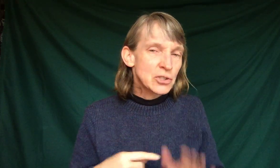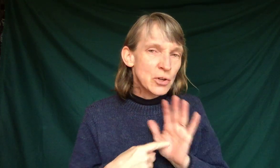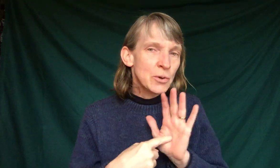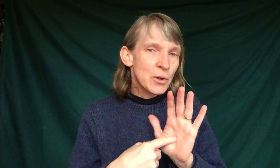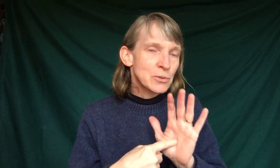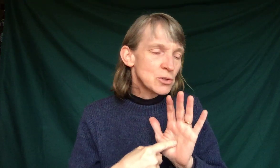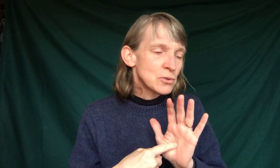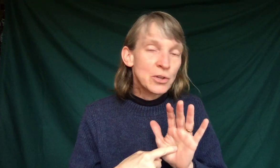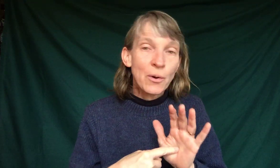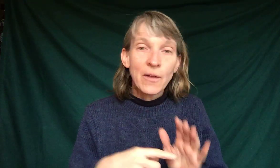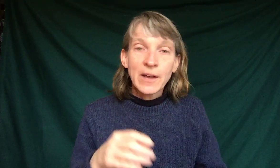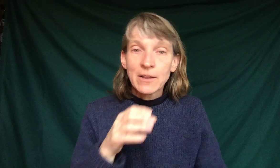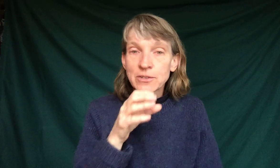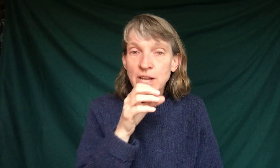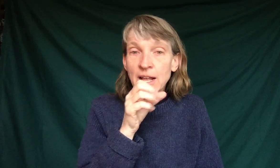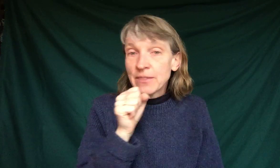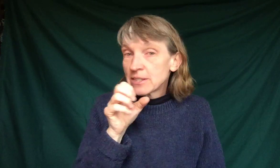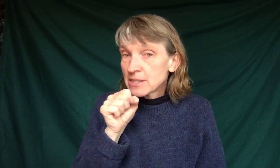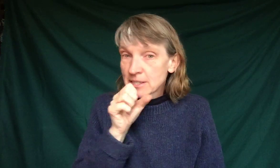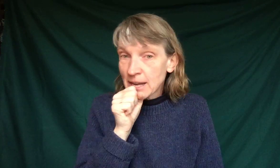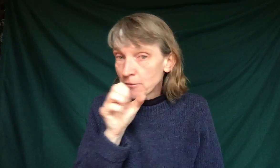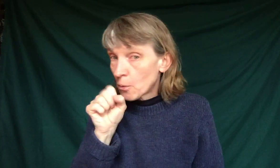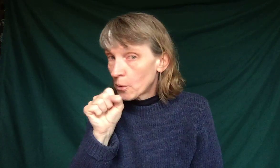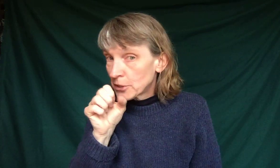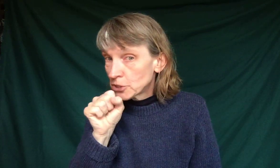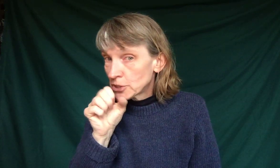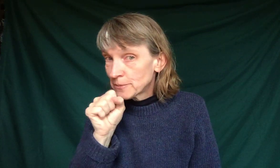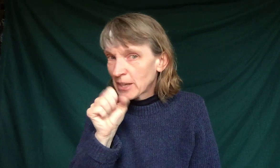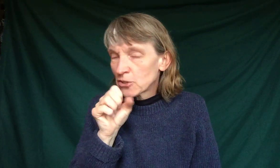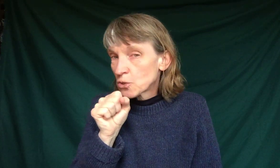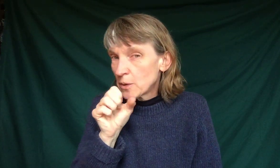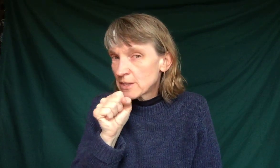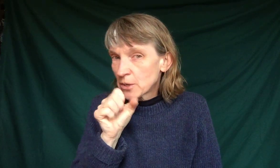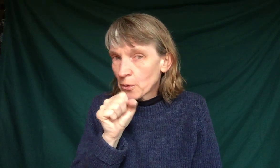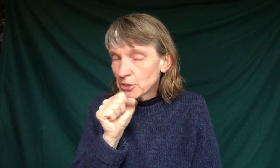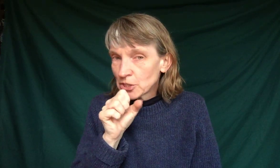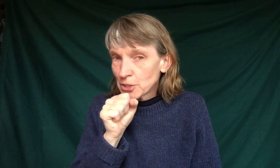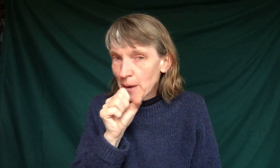show you those too, so you know all the colors. This is the sign for orange, like you're squeezing an orange into your mouth.